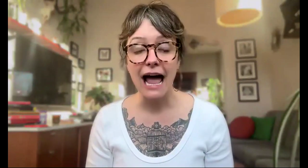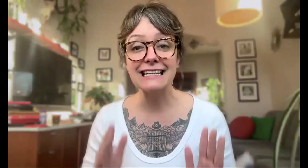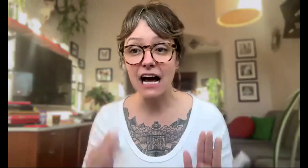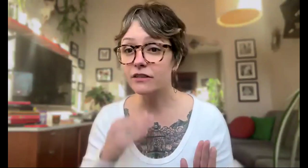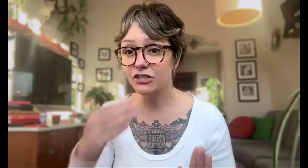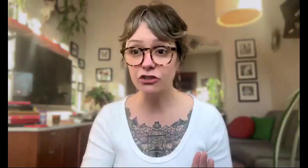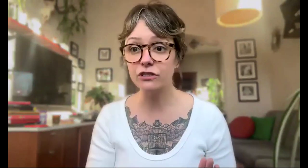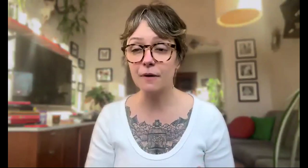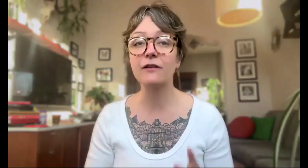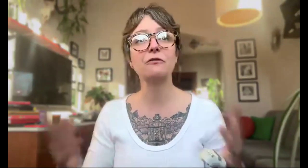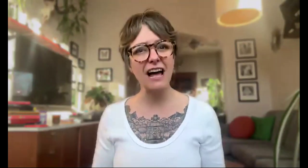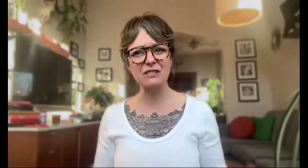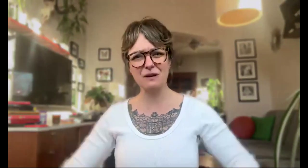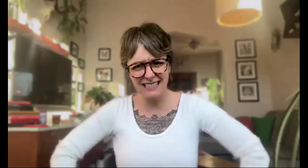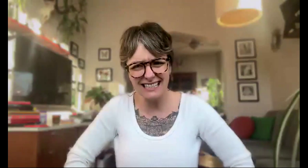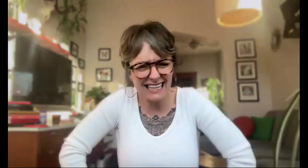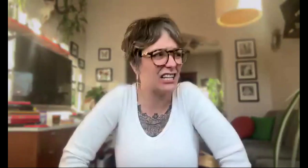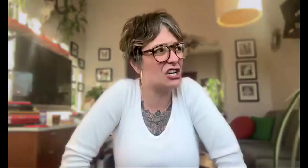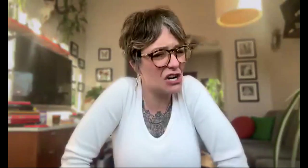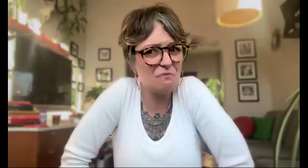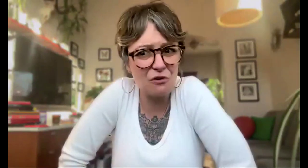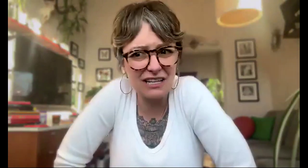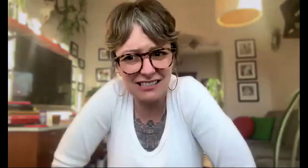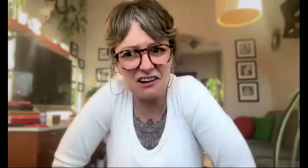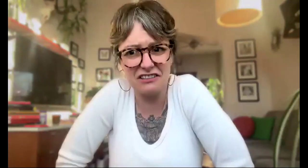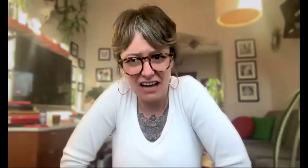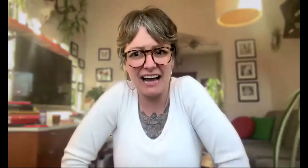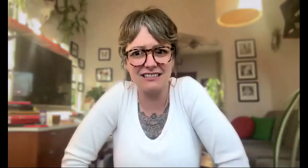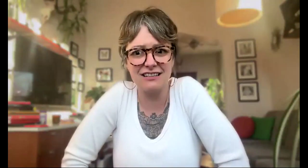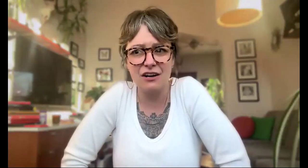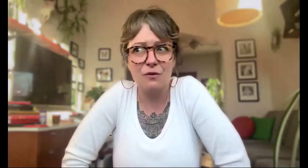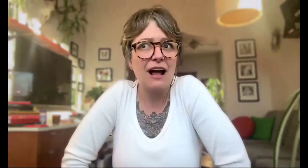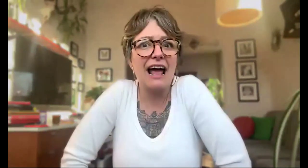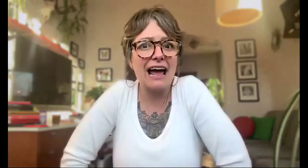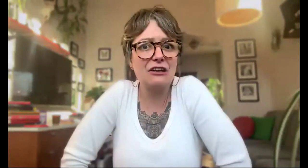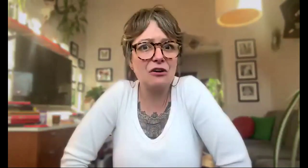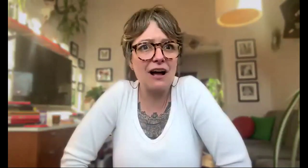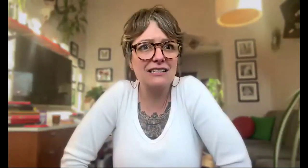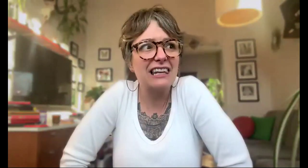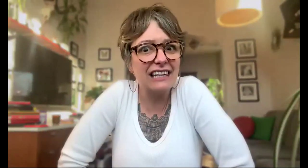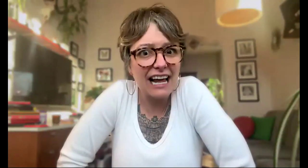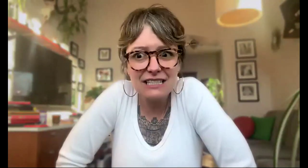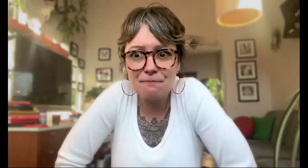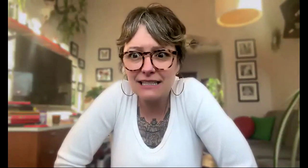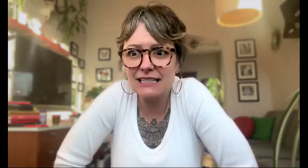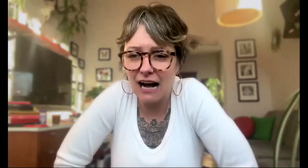And tell the children tomorrow, like, friends, we've been singing the good morning song a lot. And you know what? Let's mix it